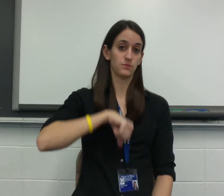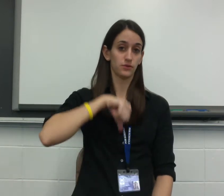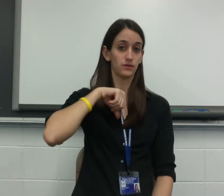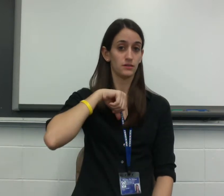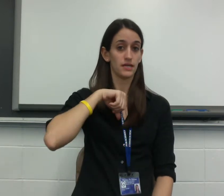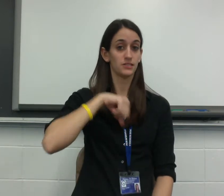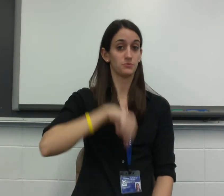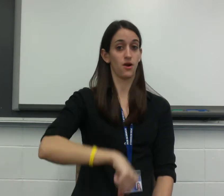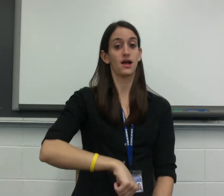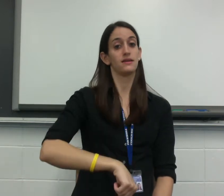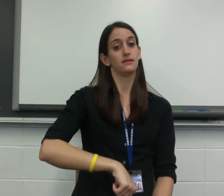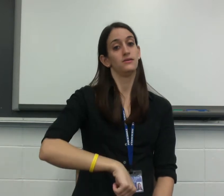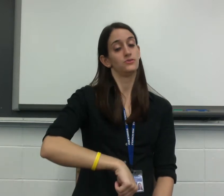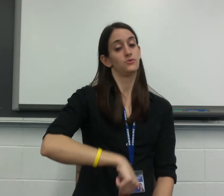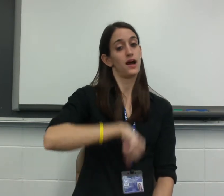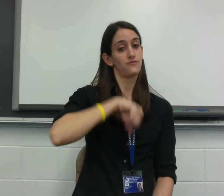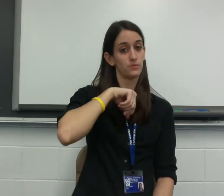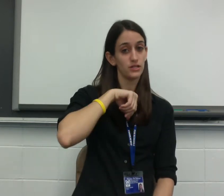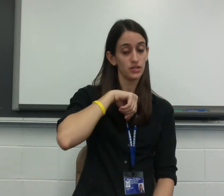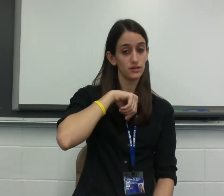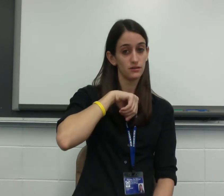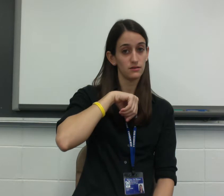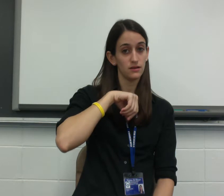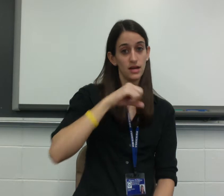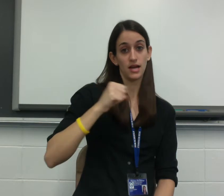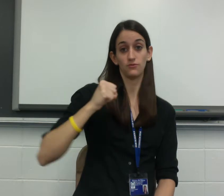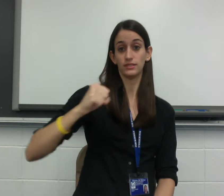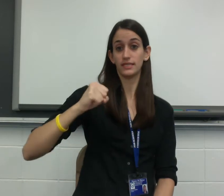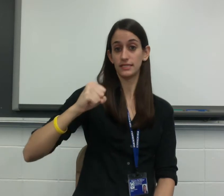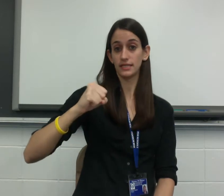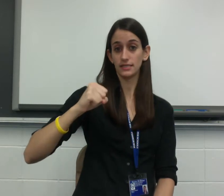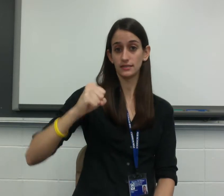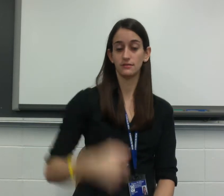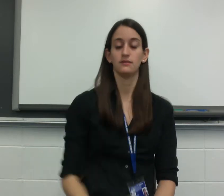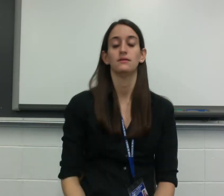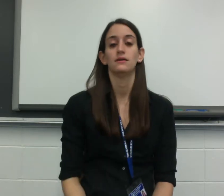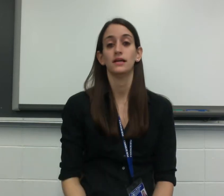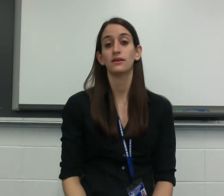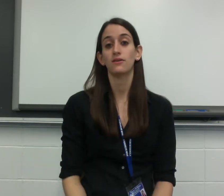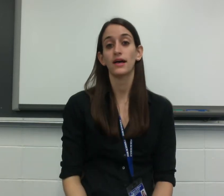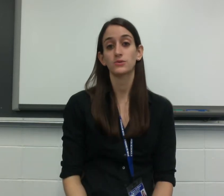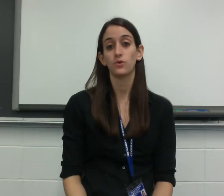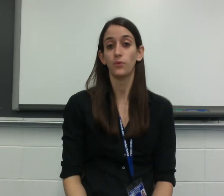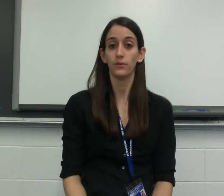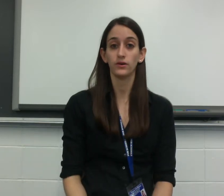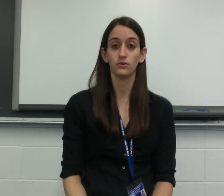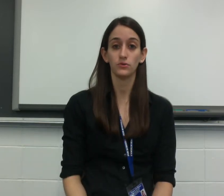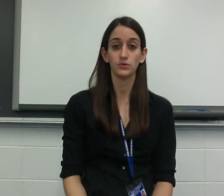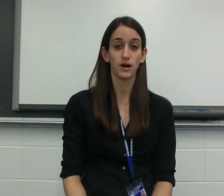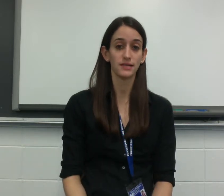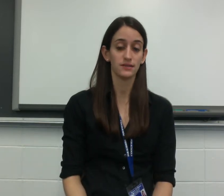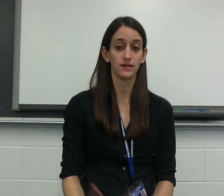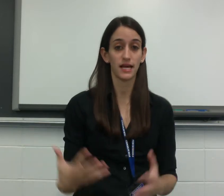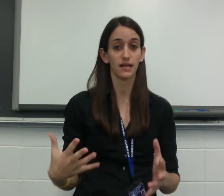typically seen as pride. So affirmation and resistance. In class, we'll probably use positive and negative just